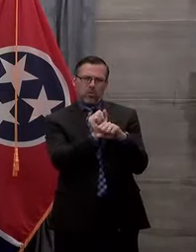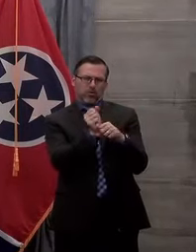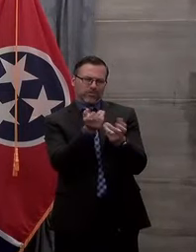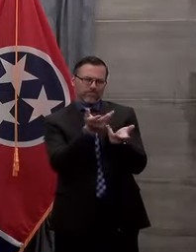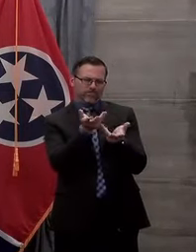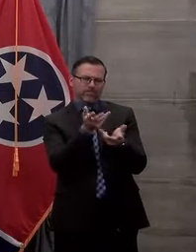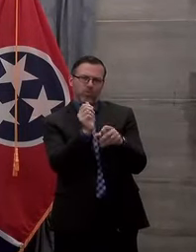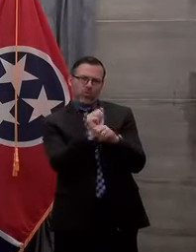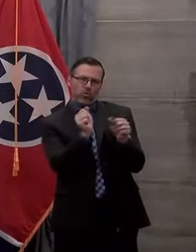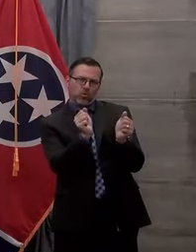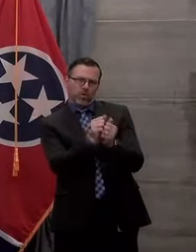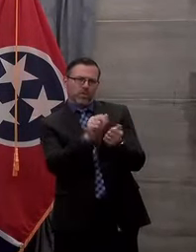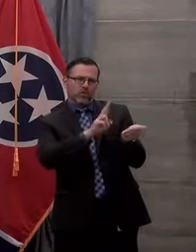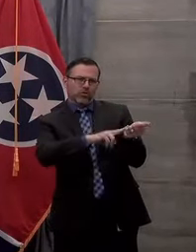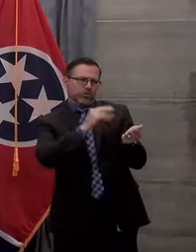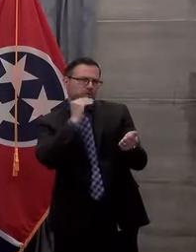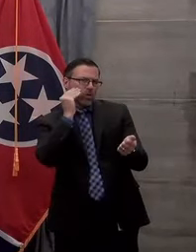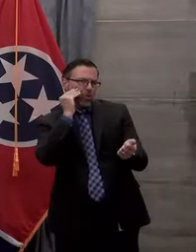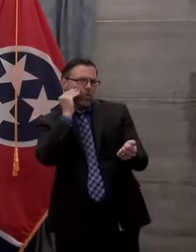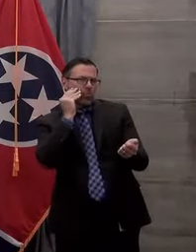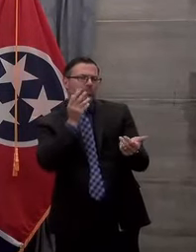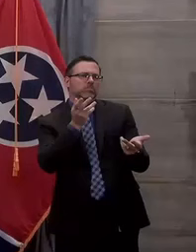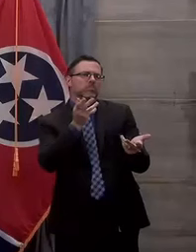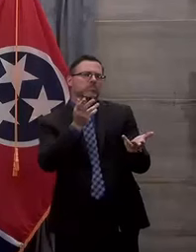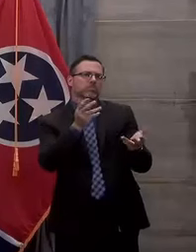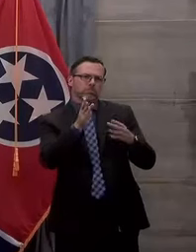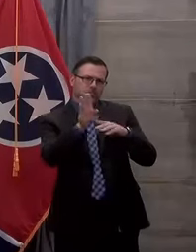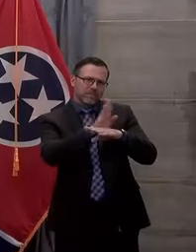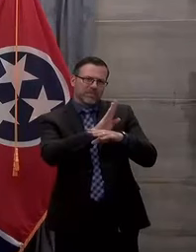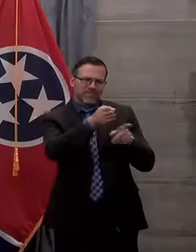with this industry to take the steps necessary